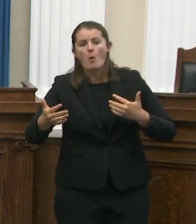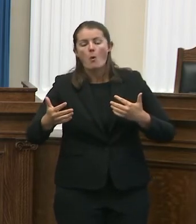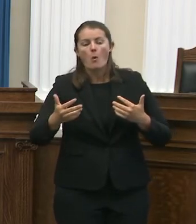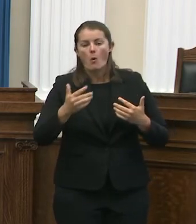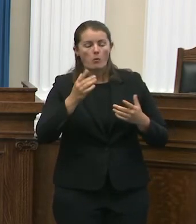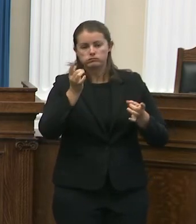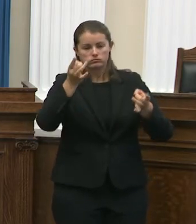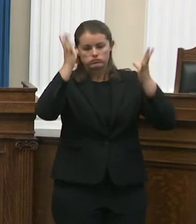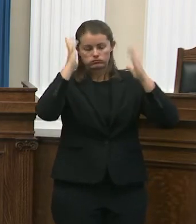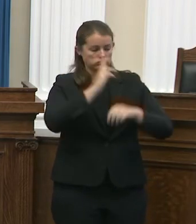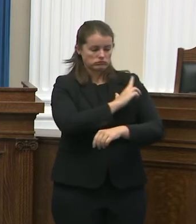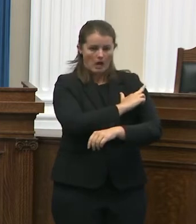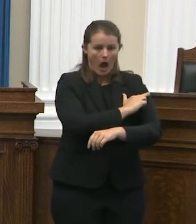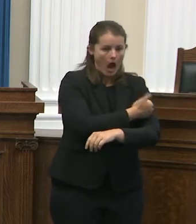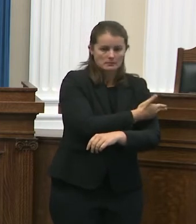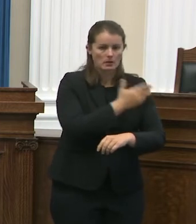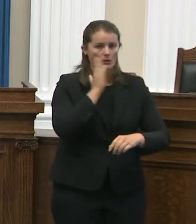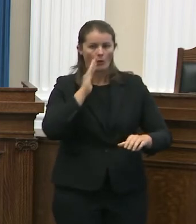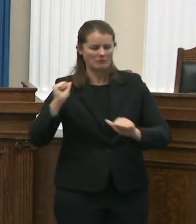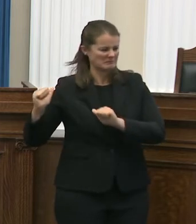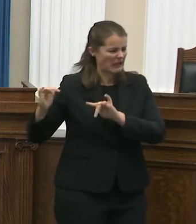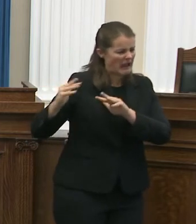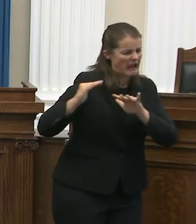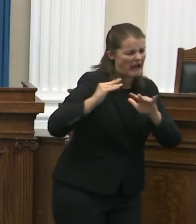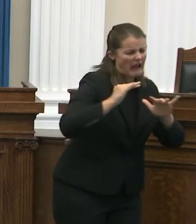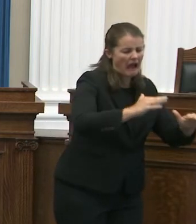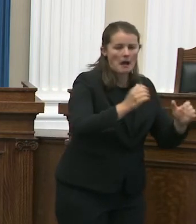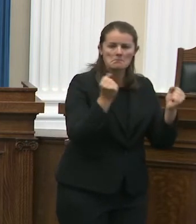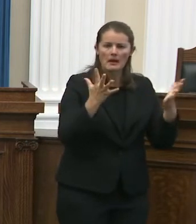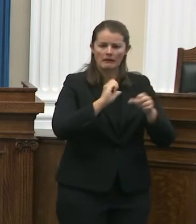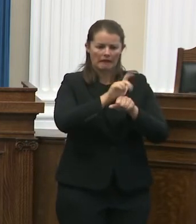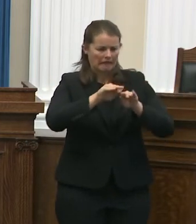overwhelmed with patients in the very near future.